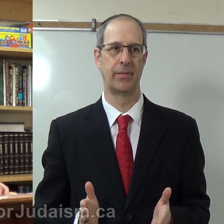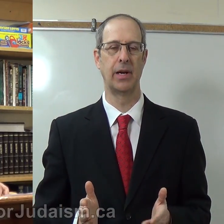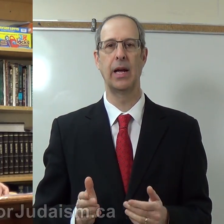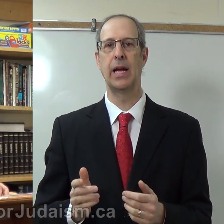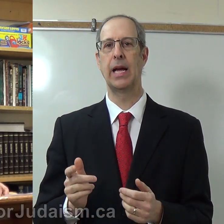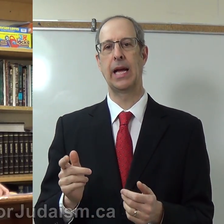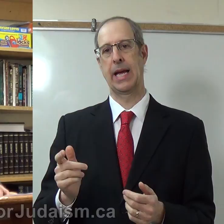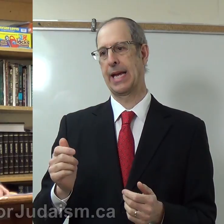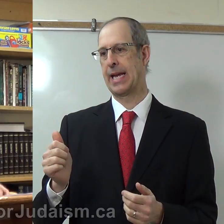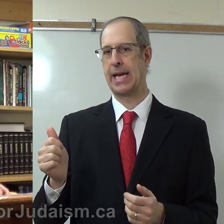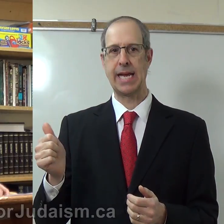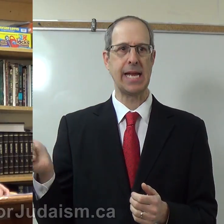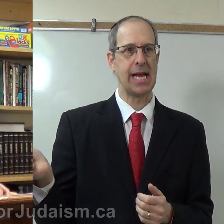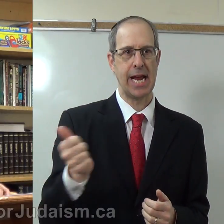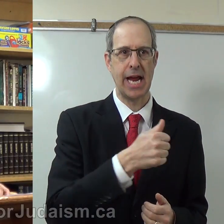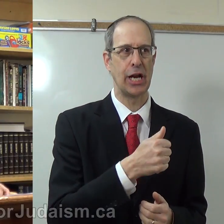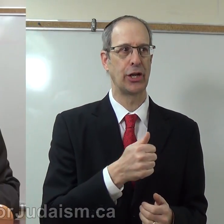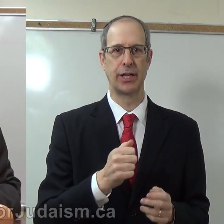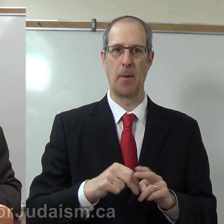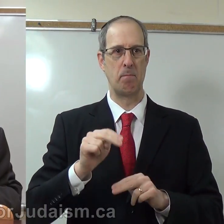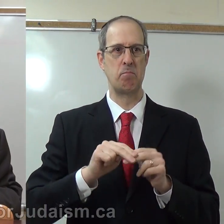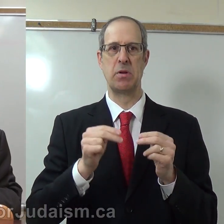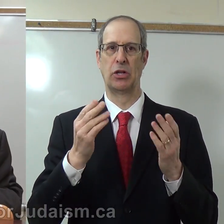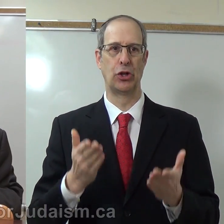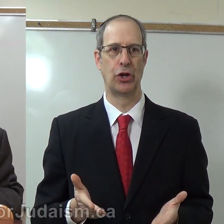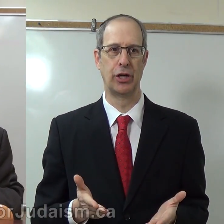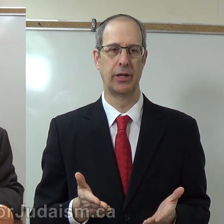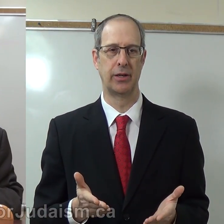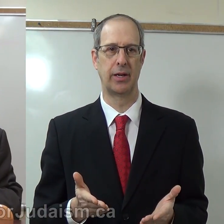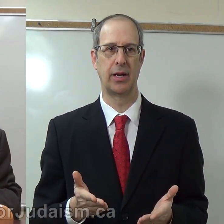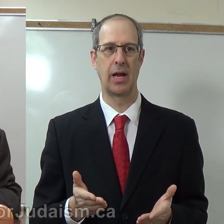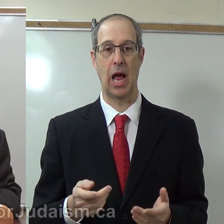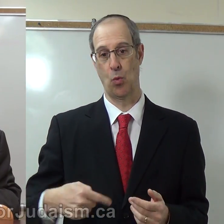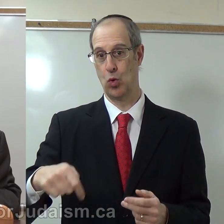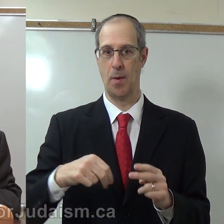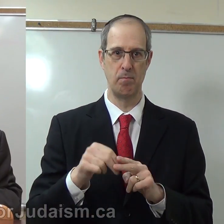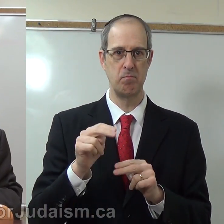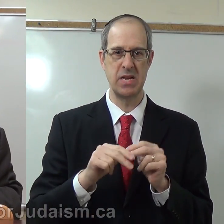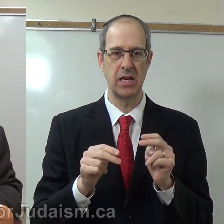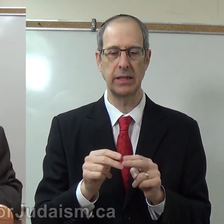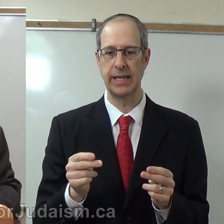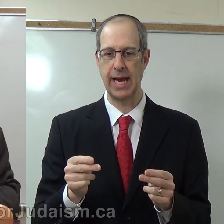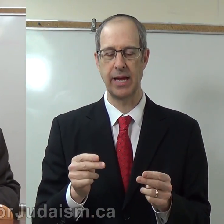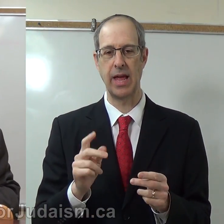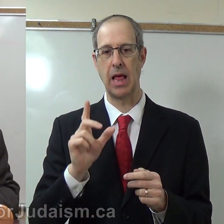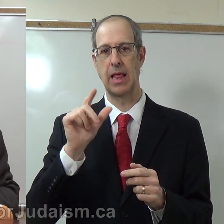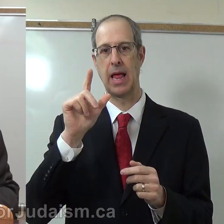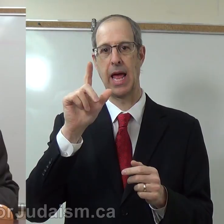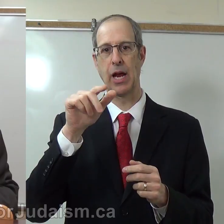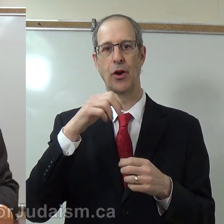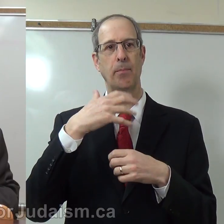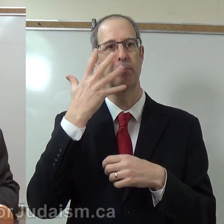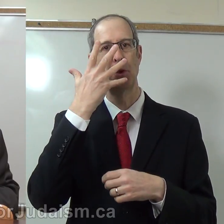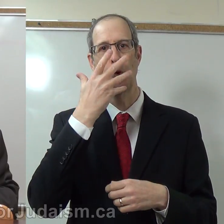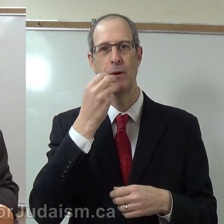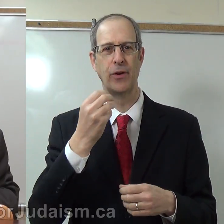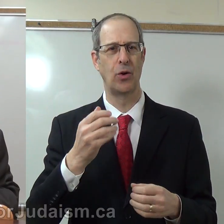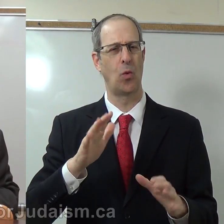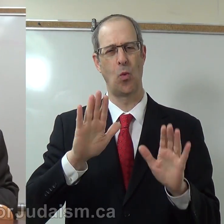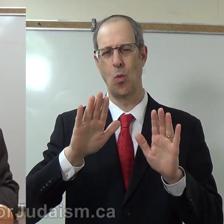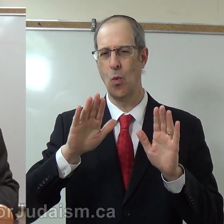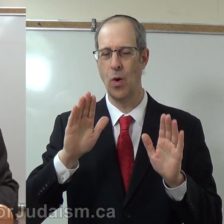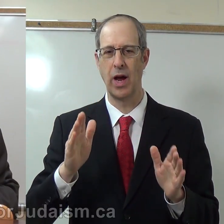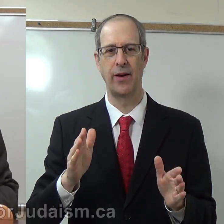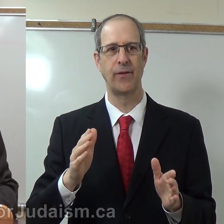architect. Each one of us is a builder. And we're building something that can be beautiful, and magnificent, and